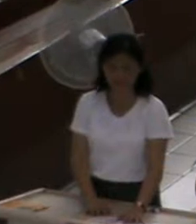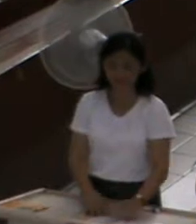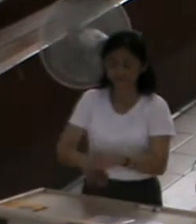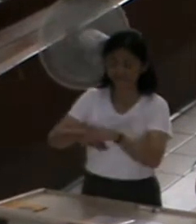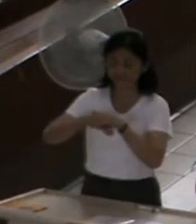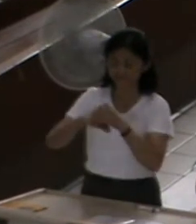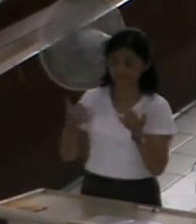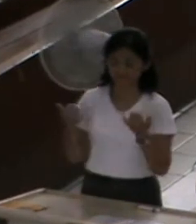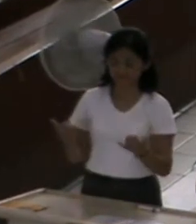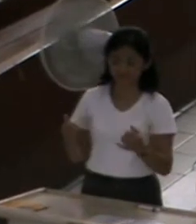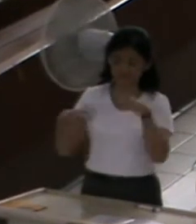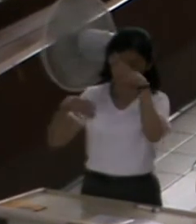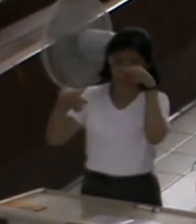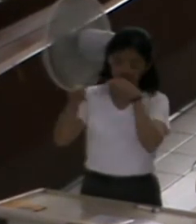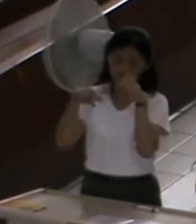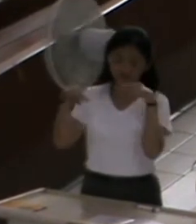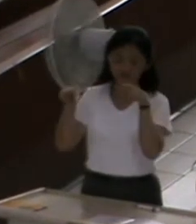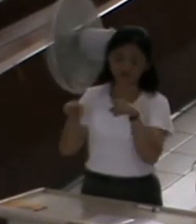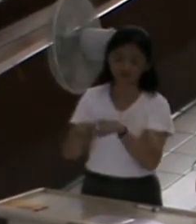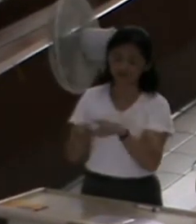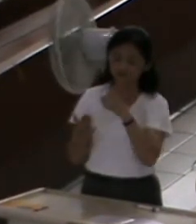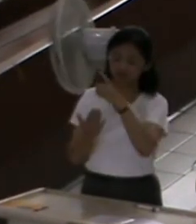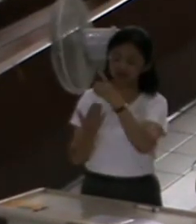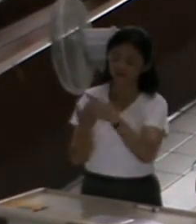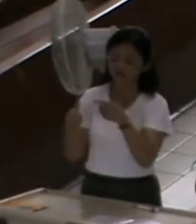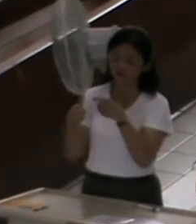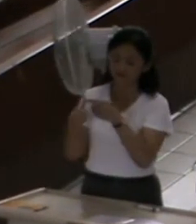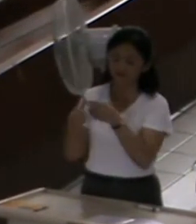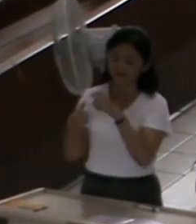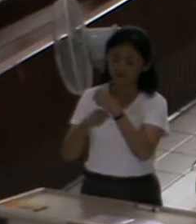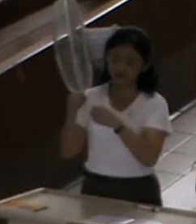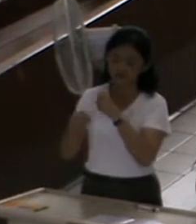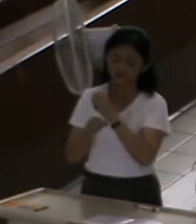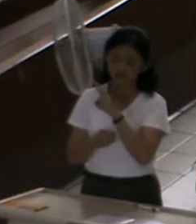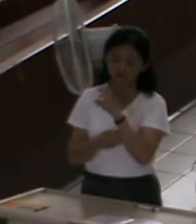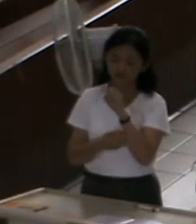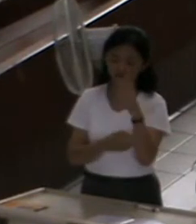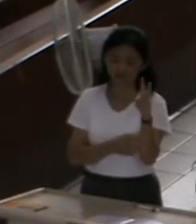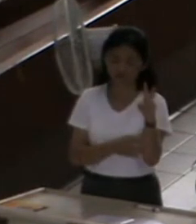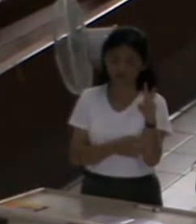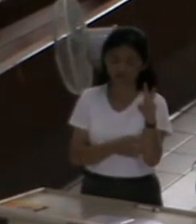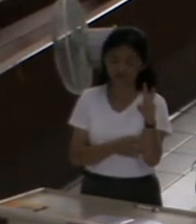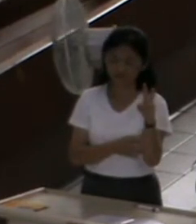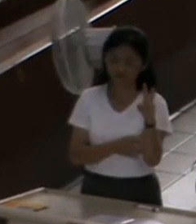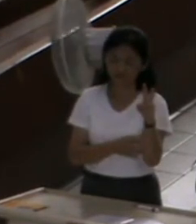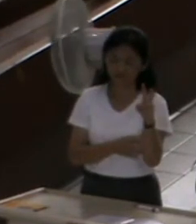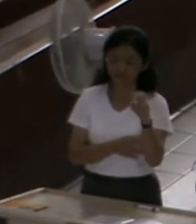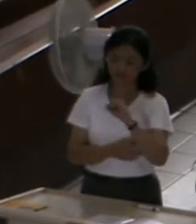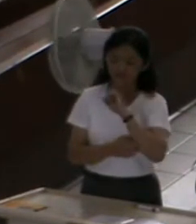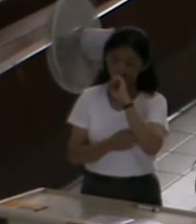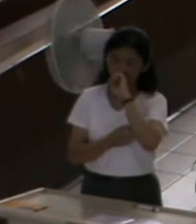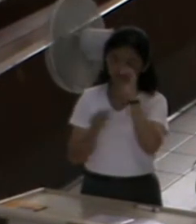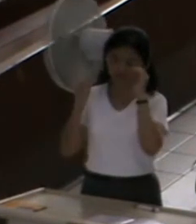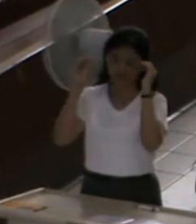in Christ. On December 1st, 2012, His Holiness Pope